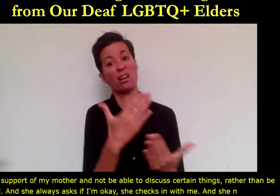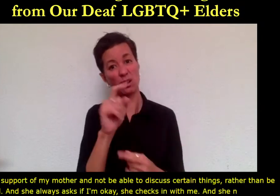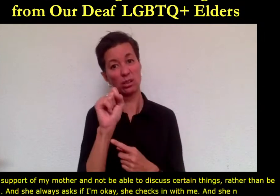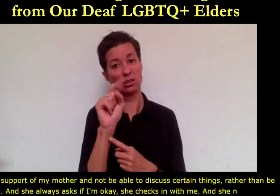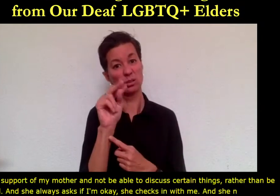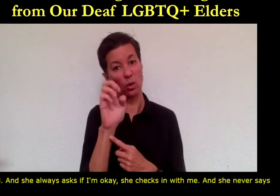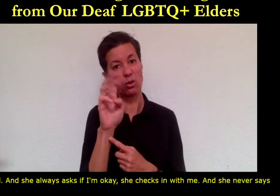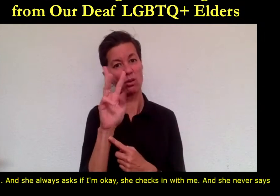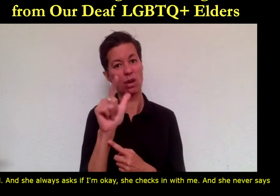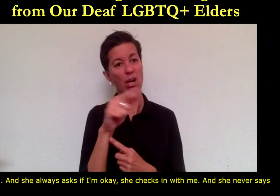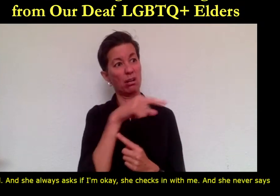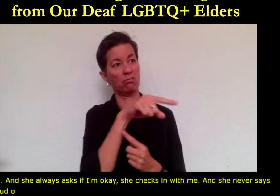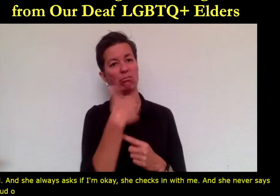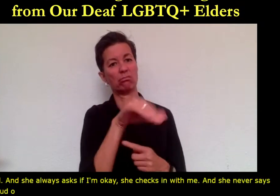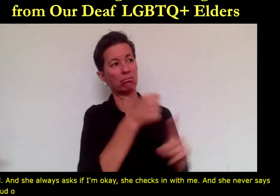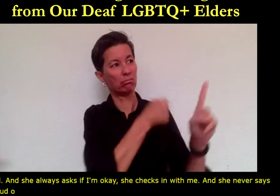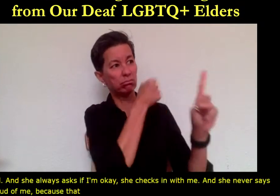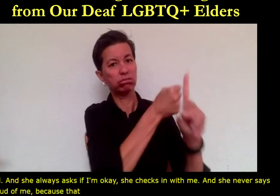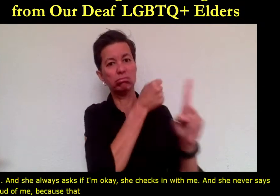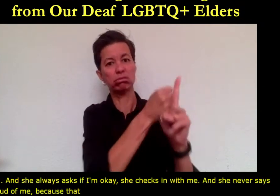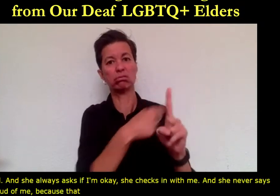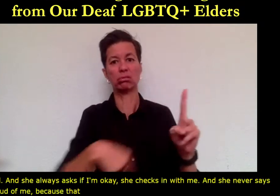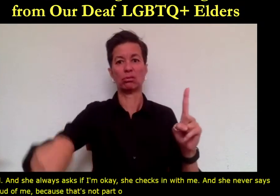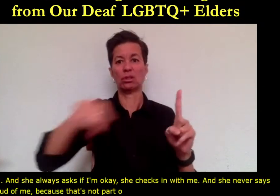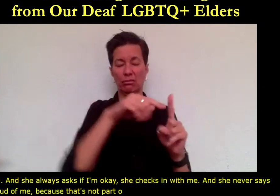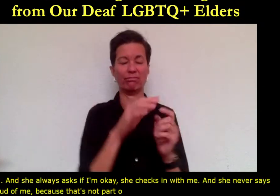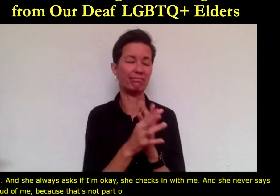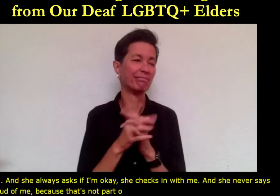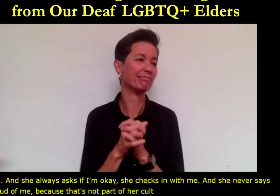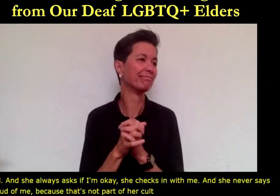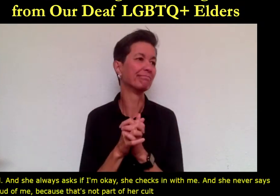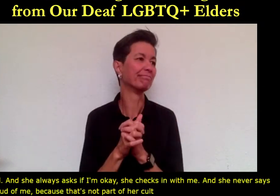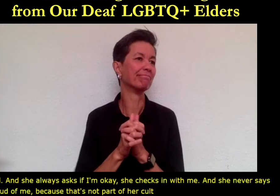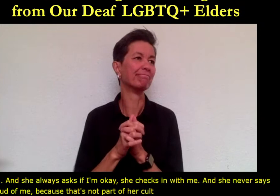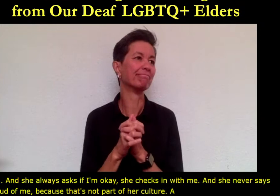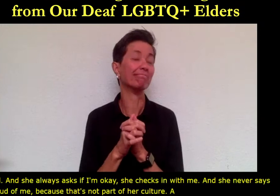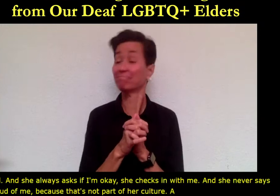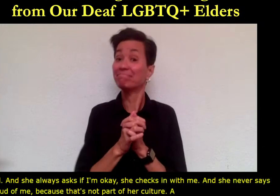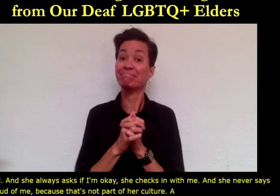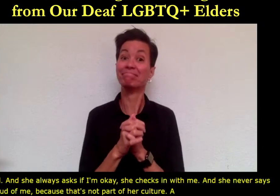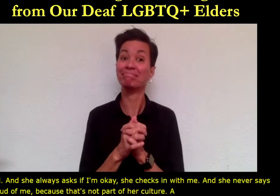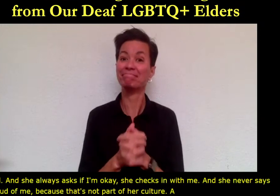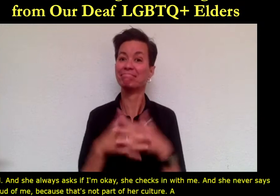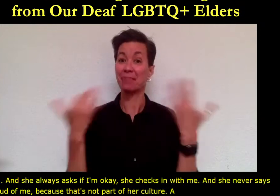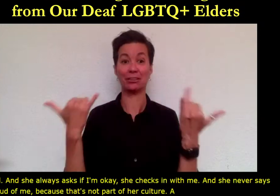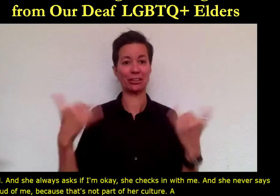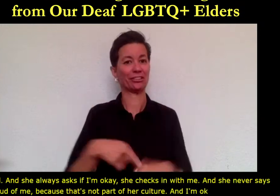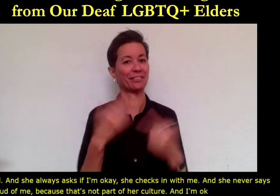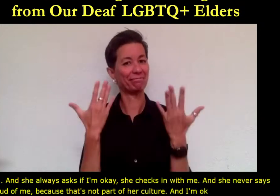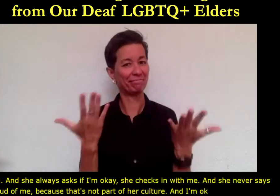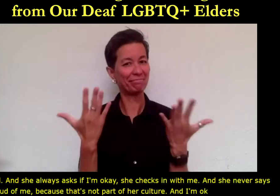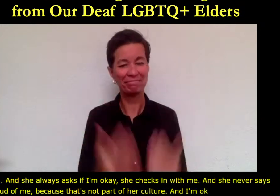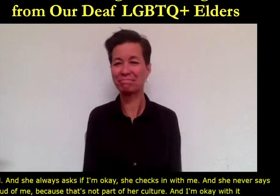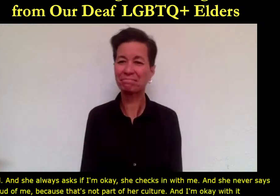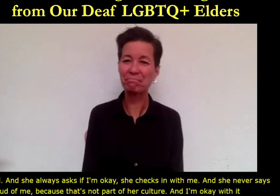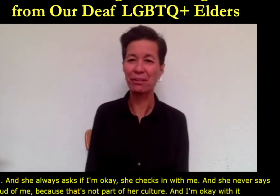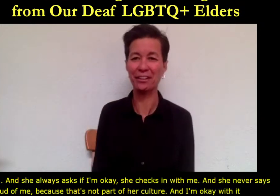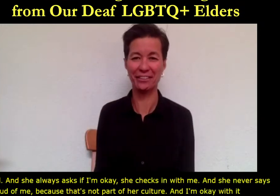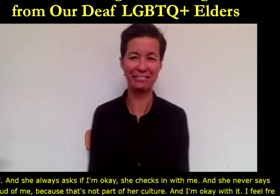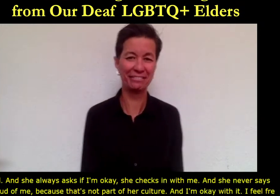being who we are and so again i just want to say i want to thank stonewall and for the work they did that has led to our freedoms today so